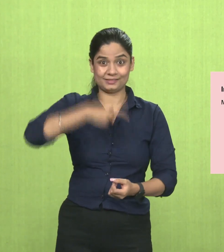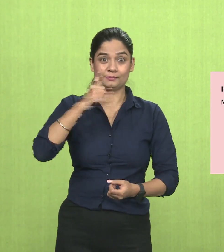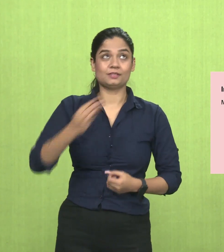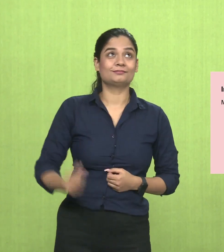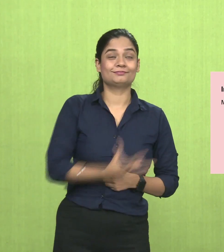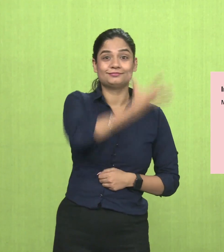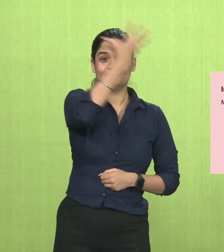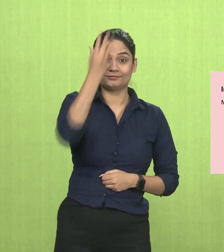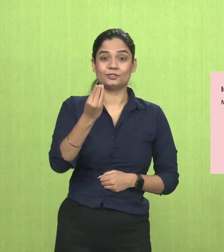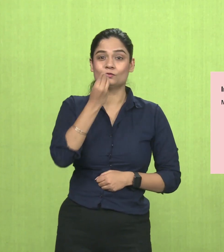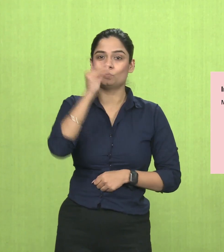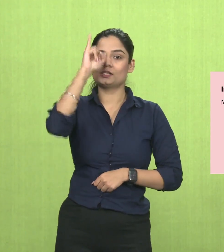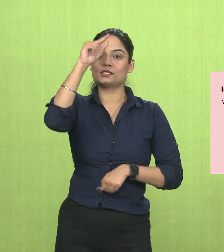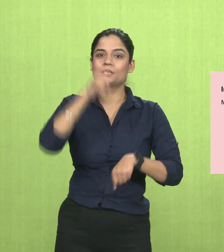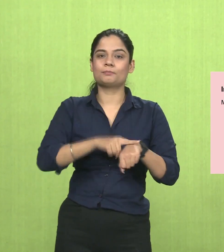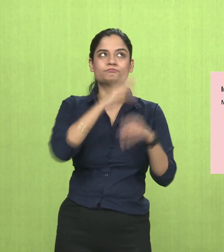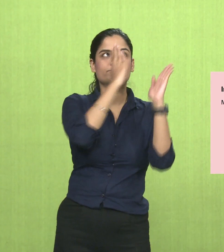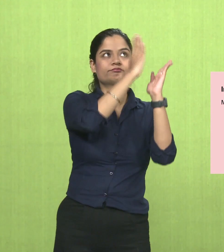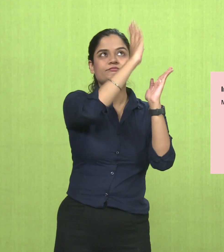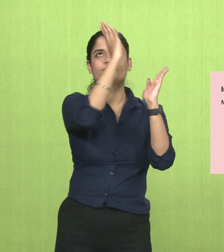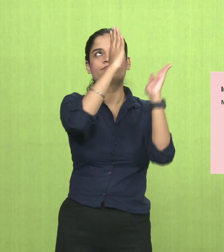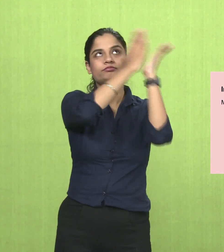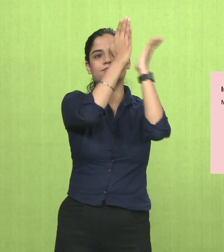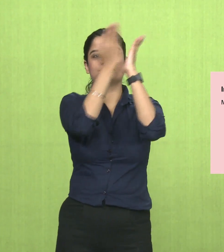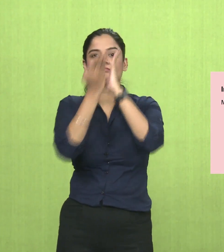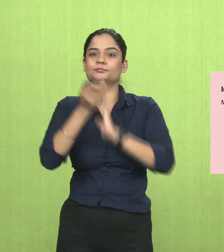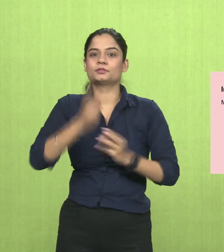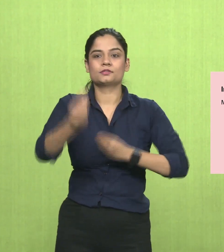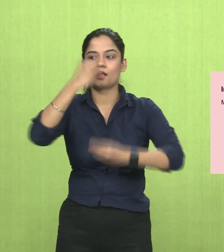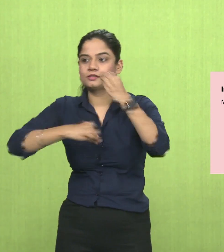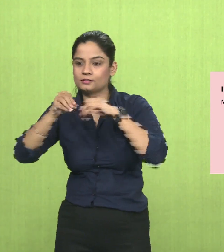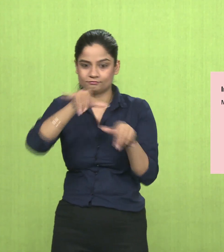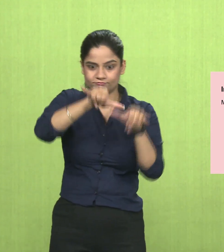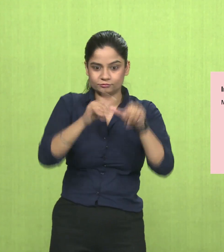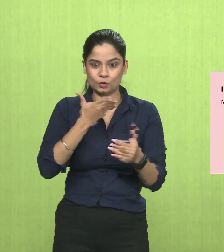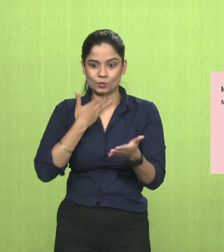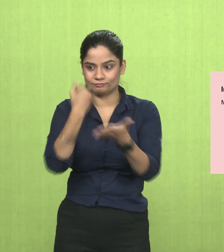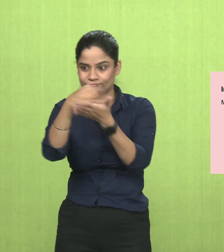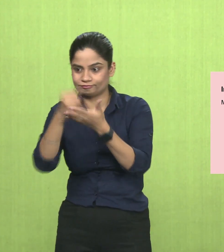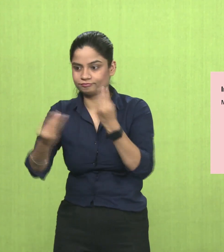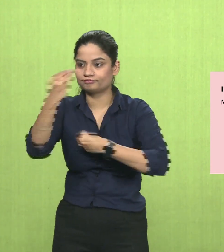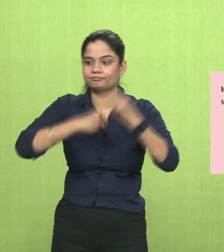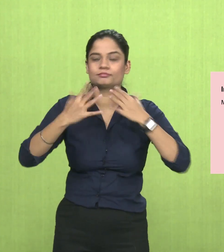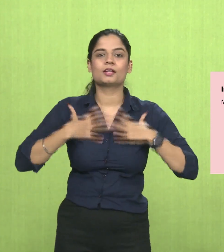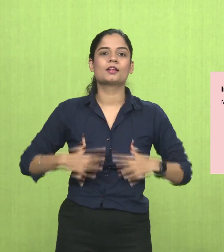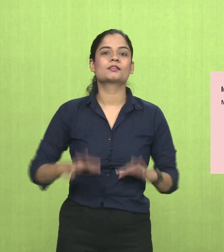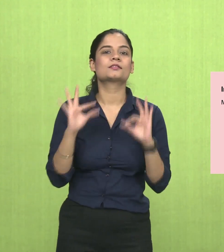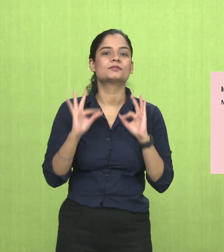During diabetes, meals to be taken at fixed times, 6 meals a day. No sugar